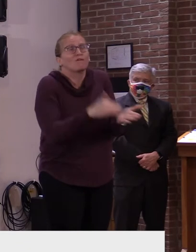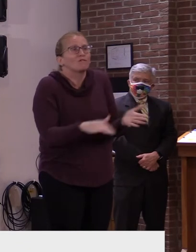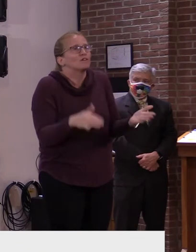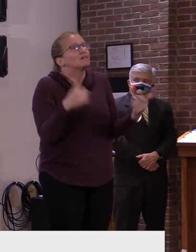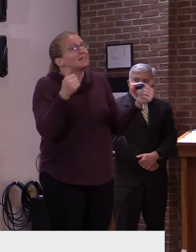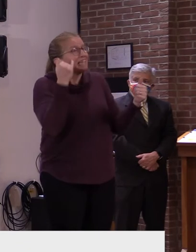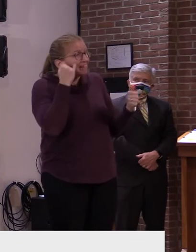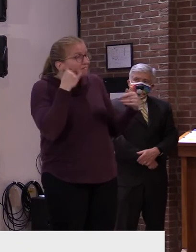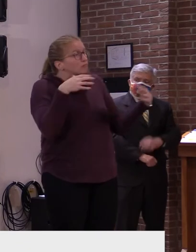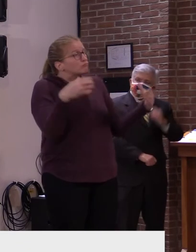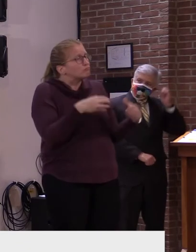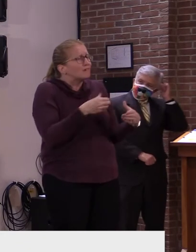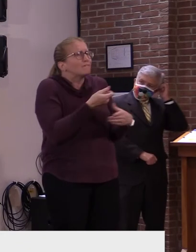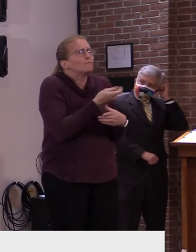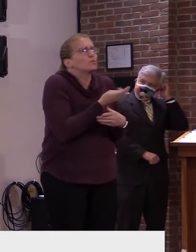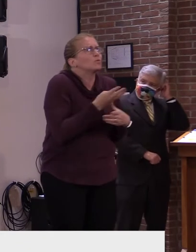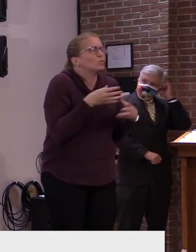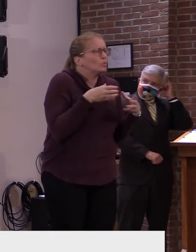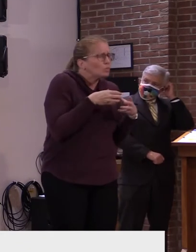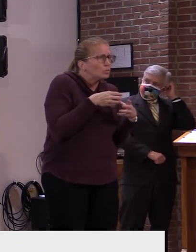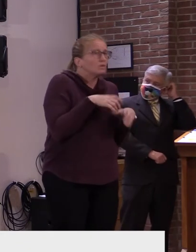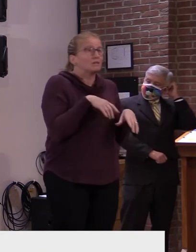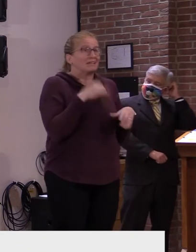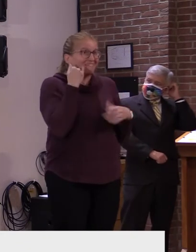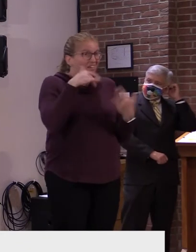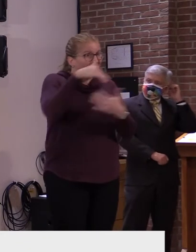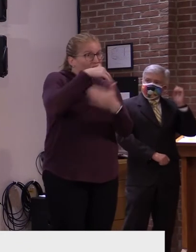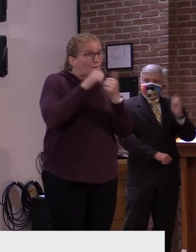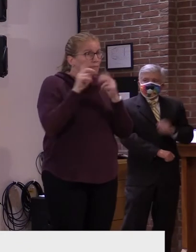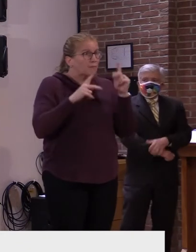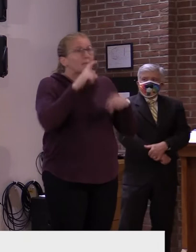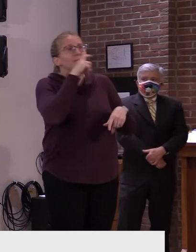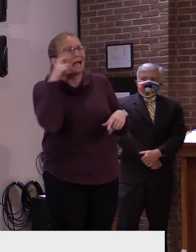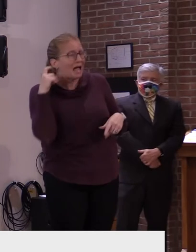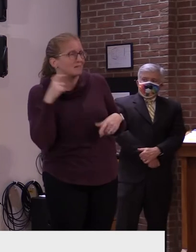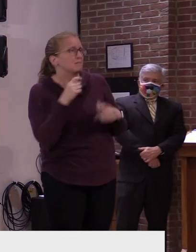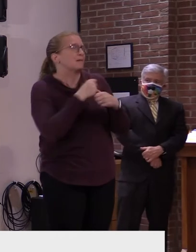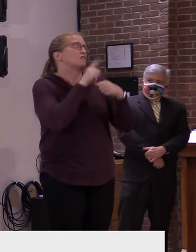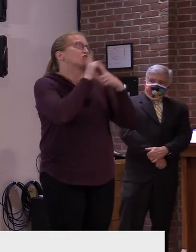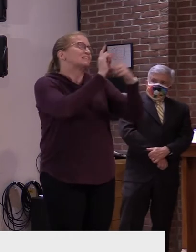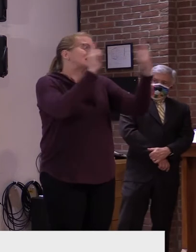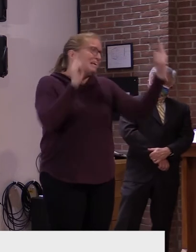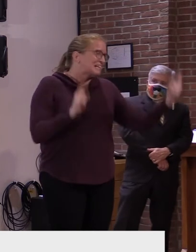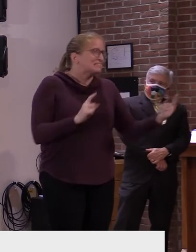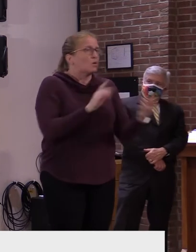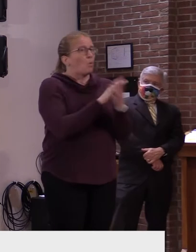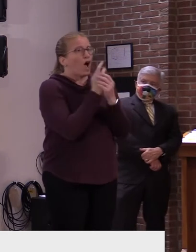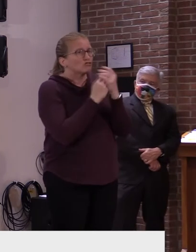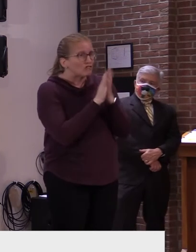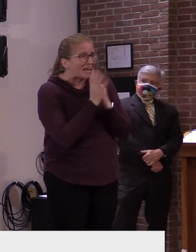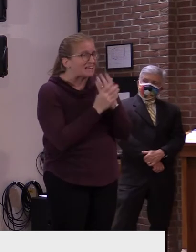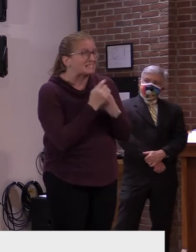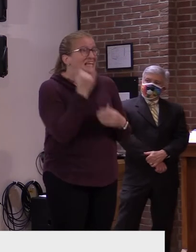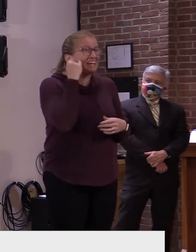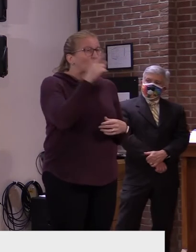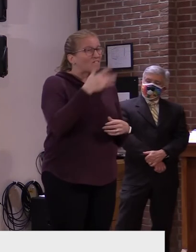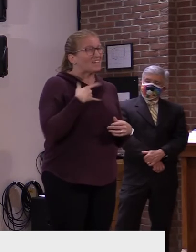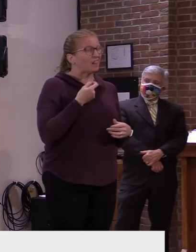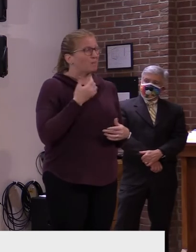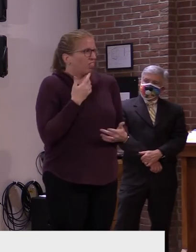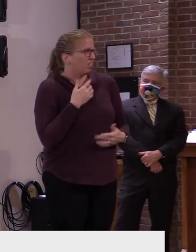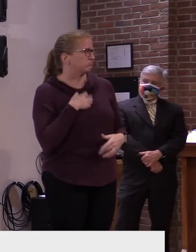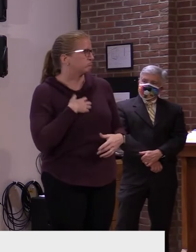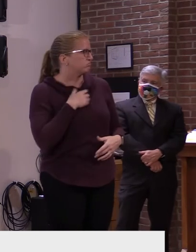sizes wear a mask when you're around others keep six feet apart wash your hands if you don't feel well don't go to any of these